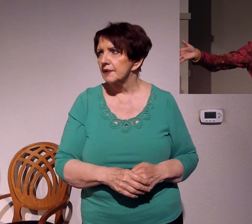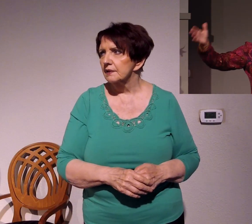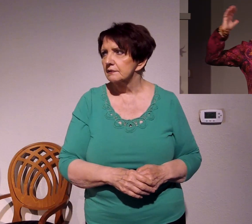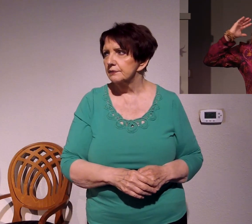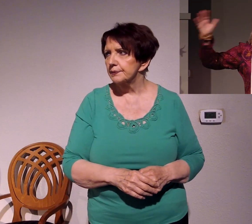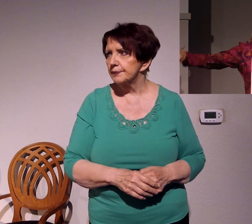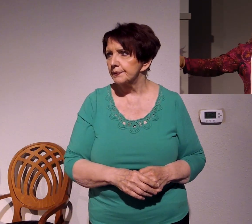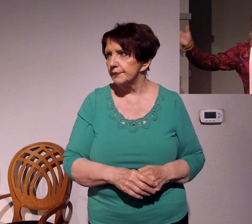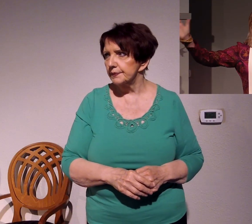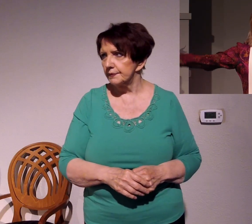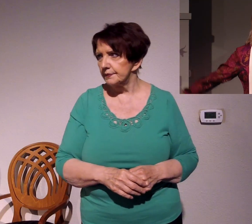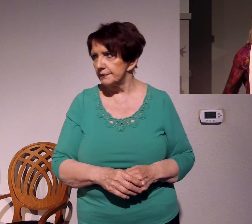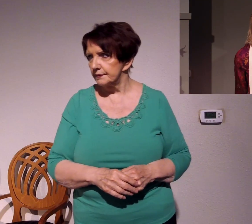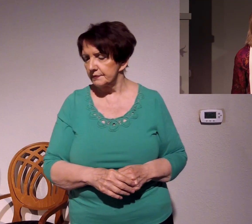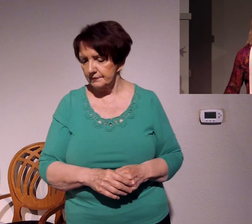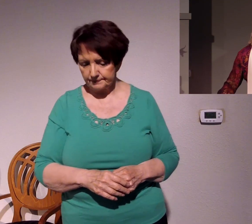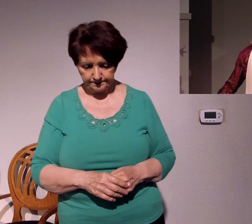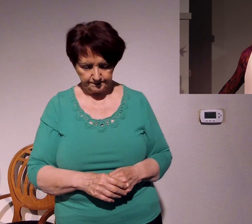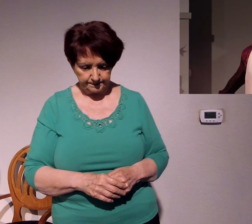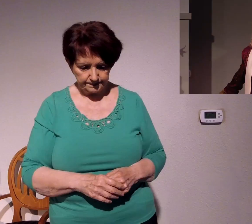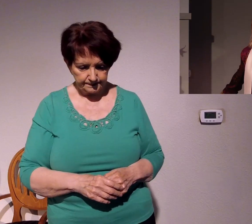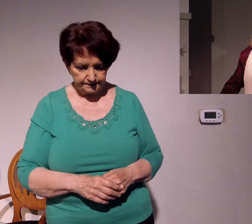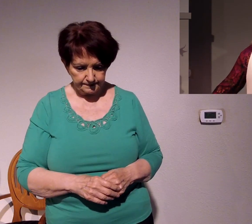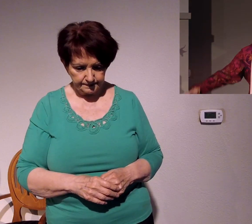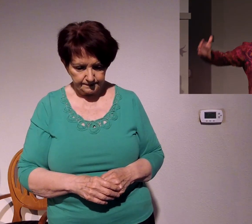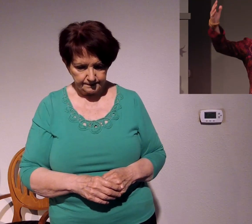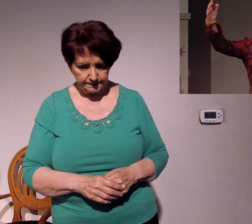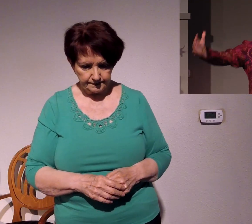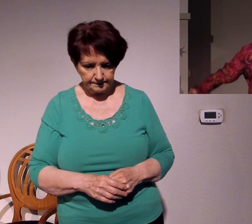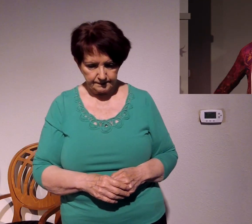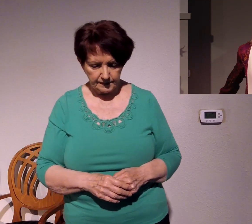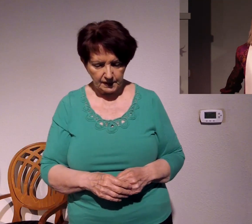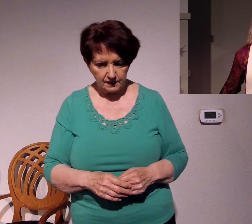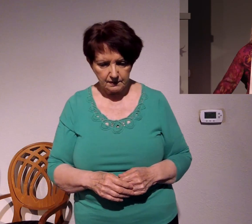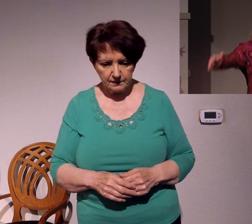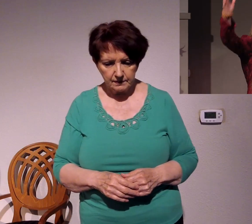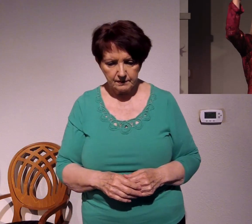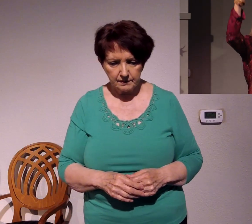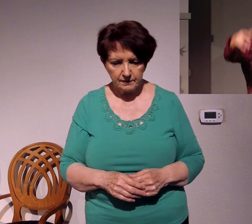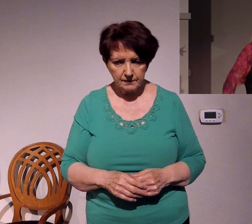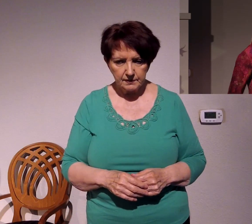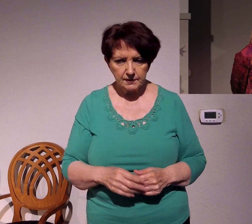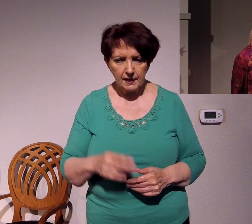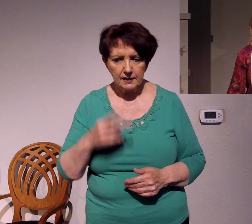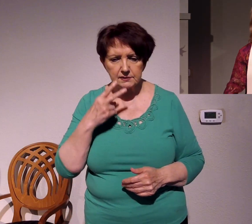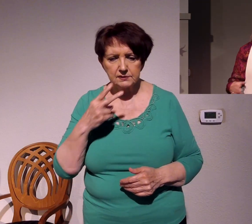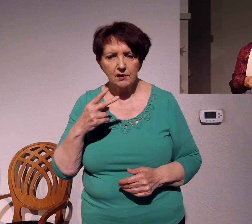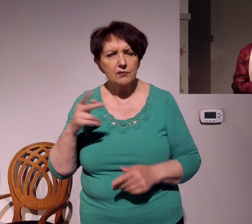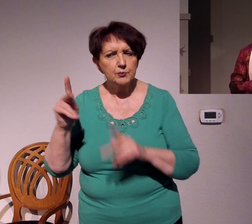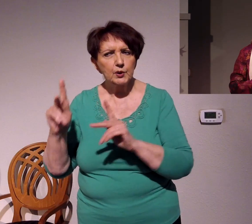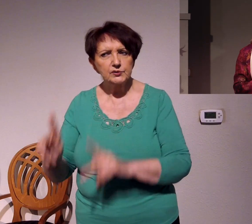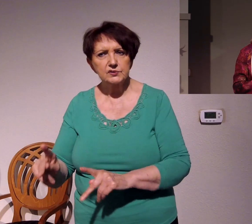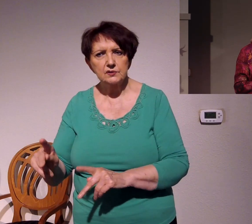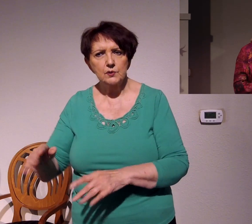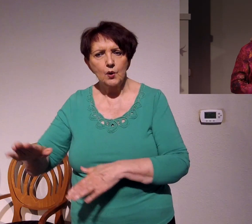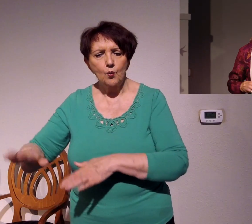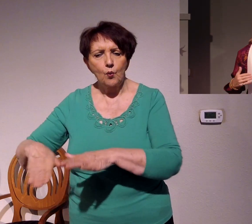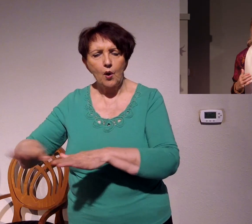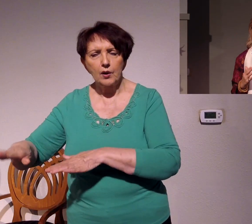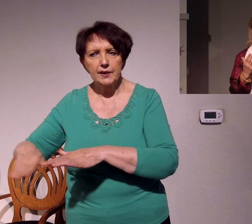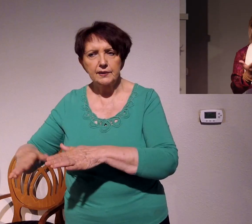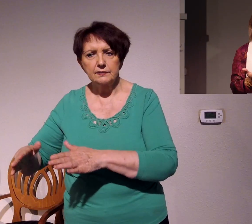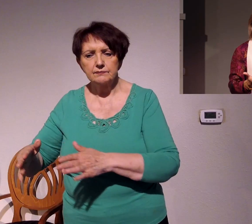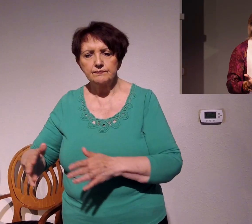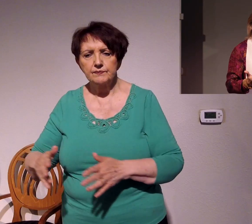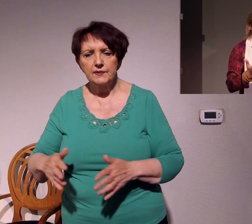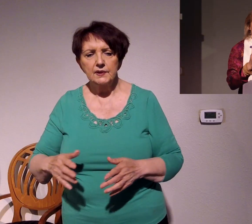somewhere in the peripheral vision, I probably saw a person walking on the side of the road. And